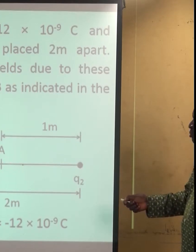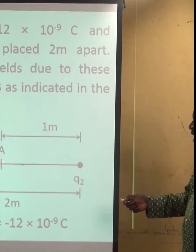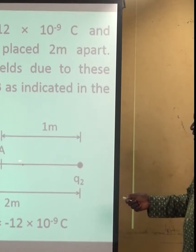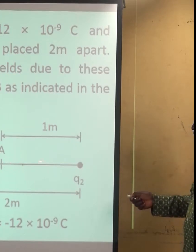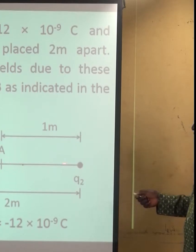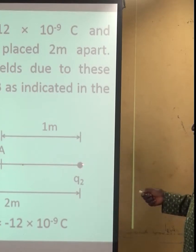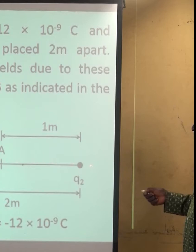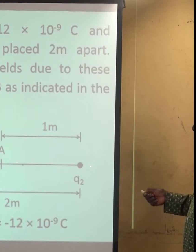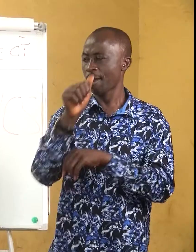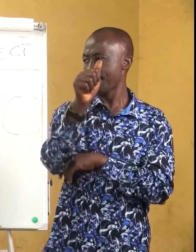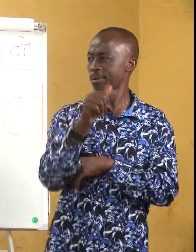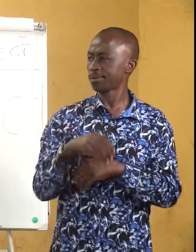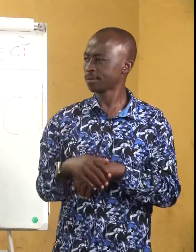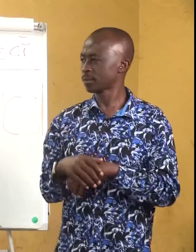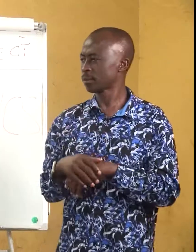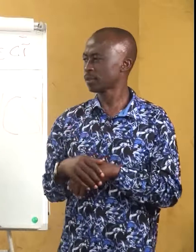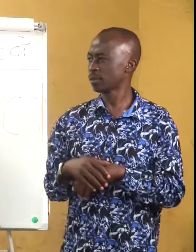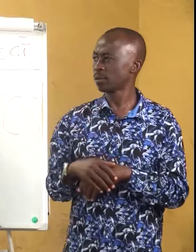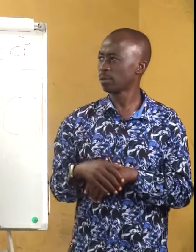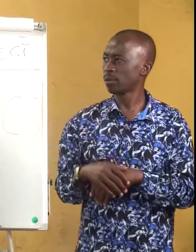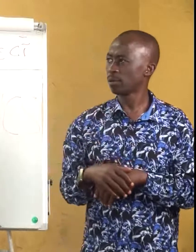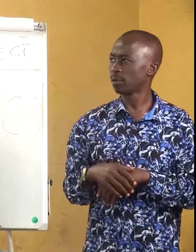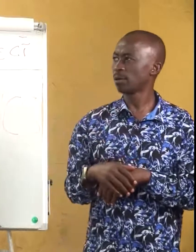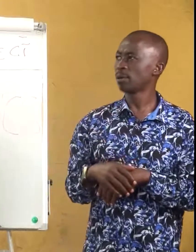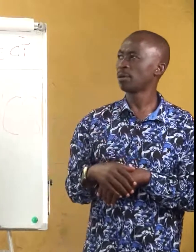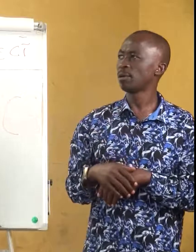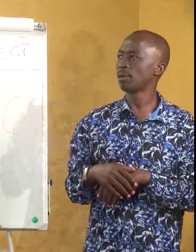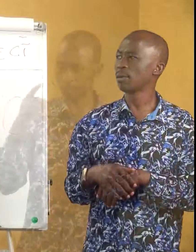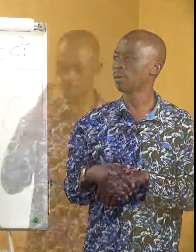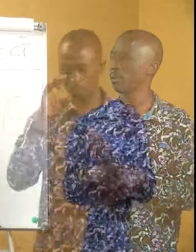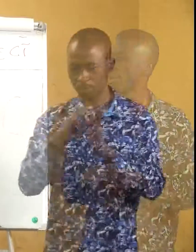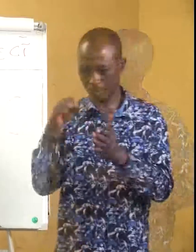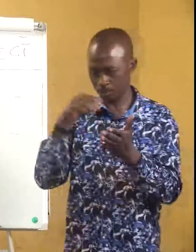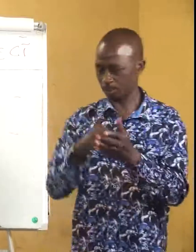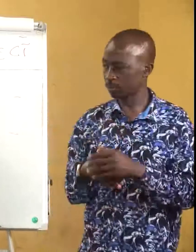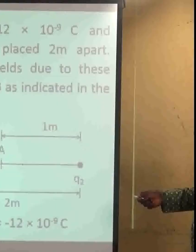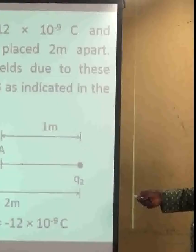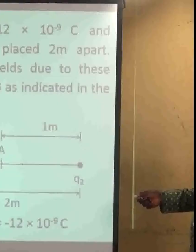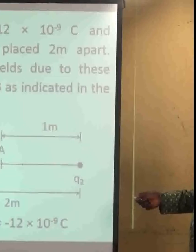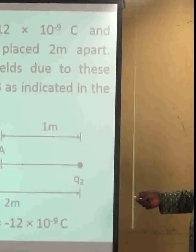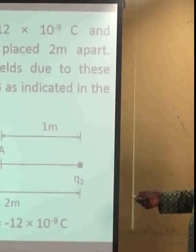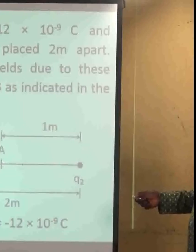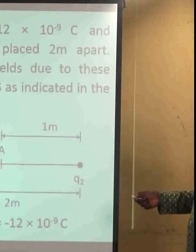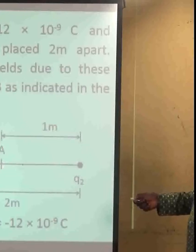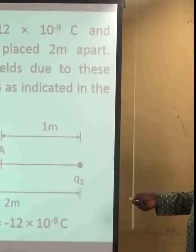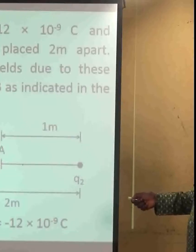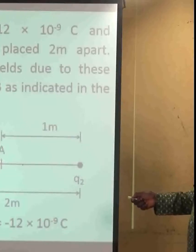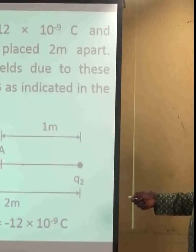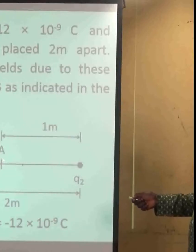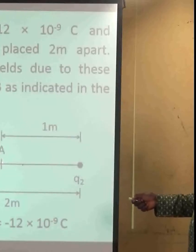point A. So let's go back to the diagram and see. Okay, so this is point A. This